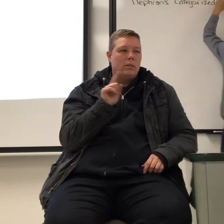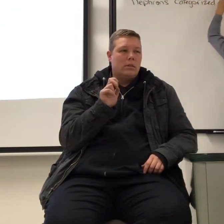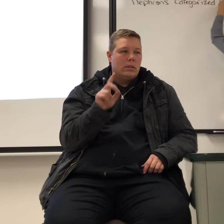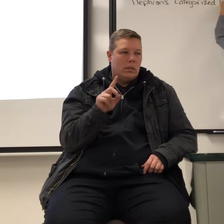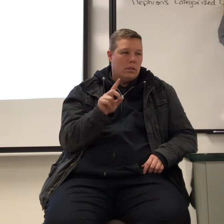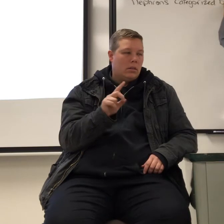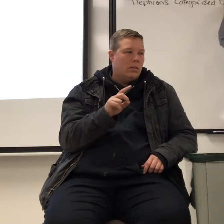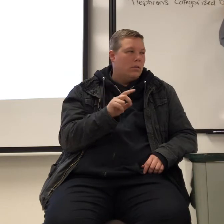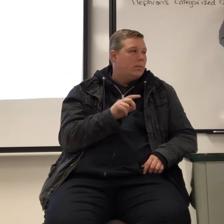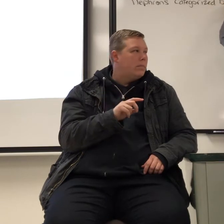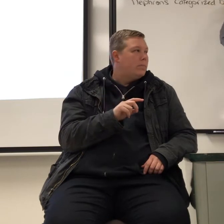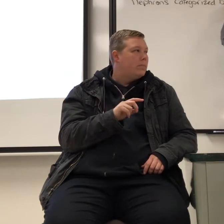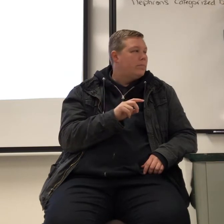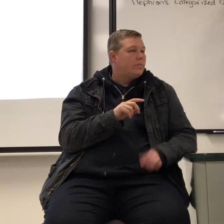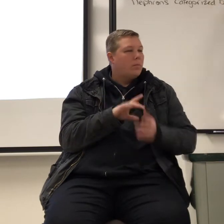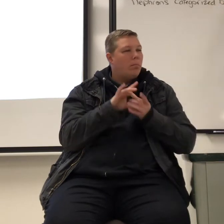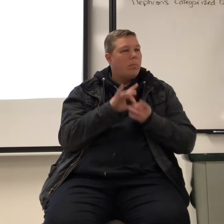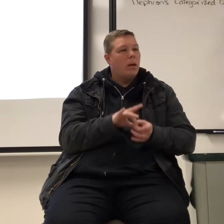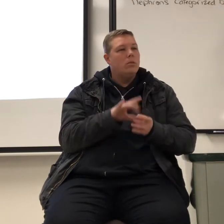based on